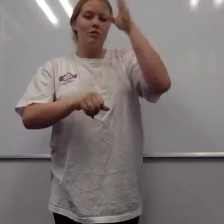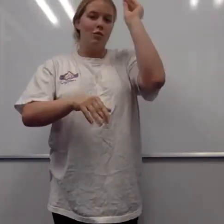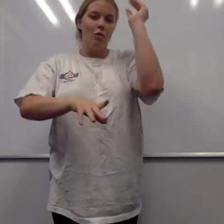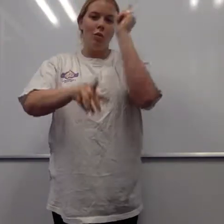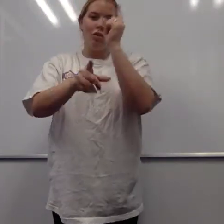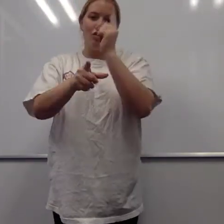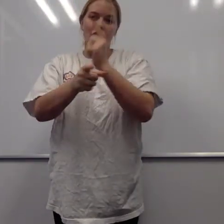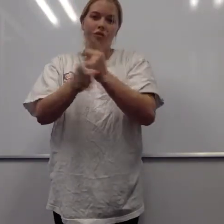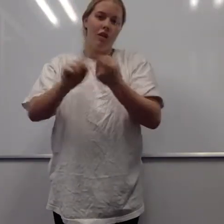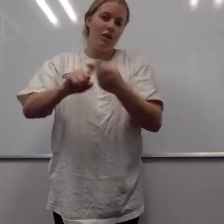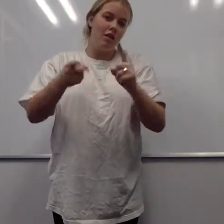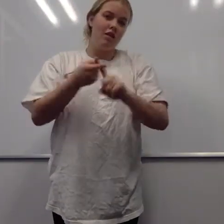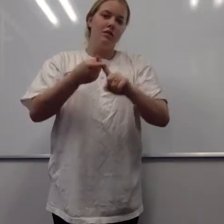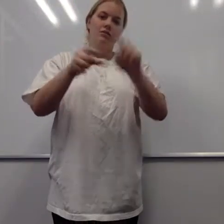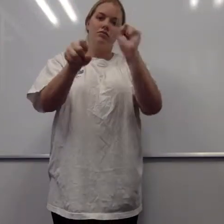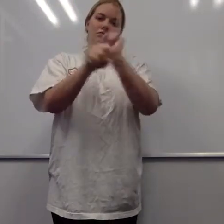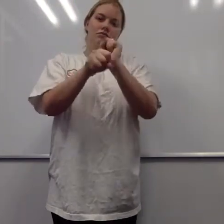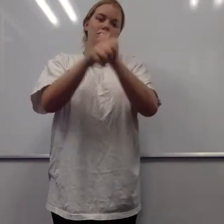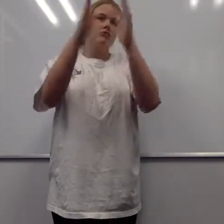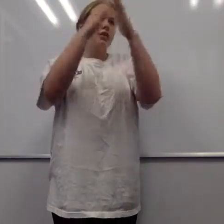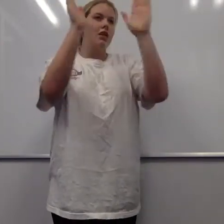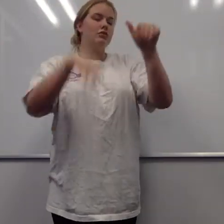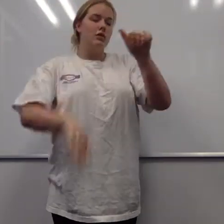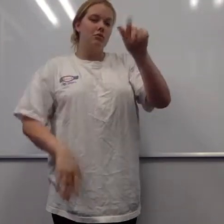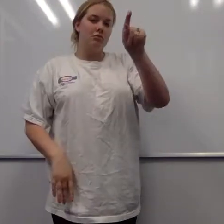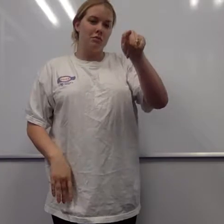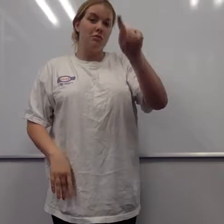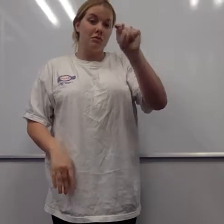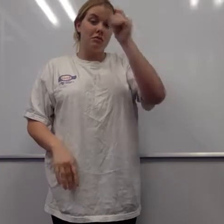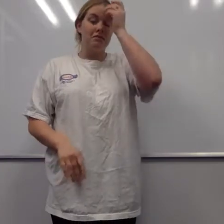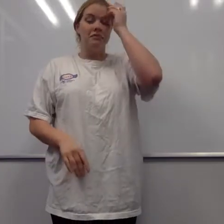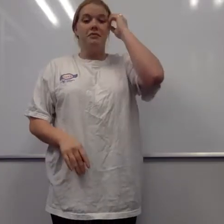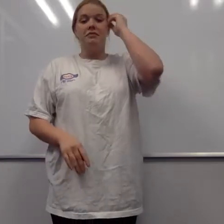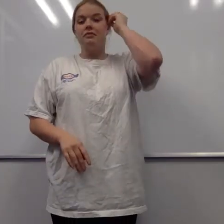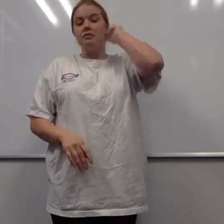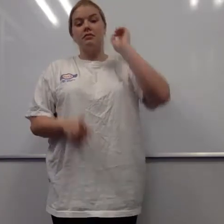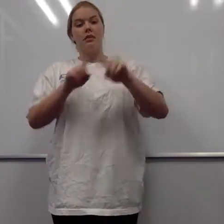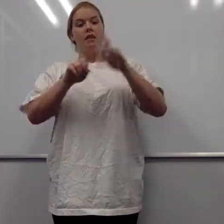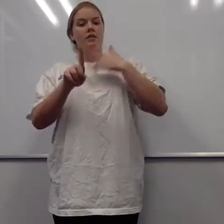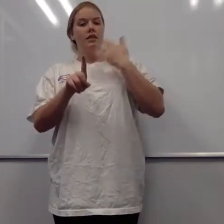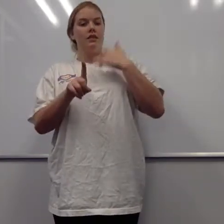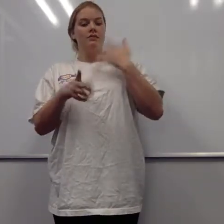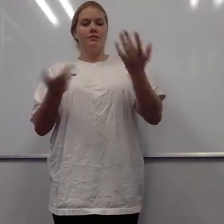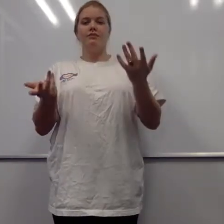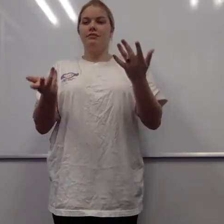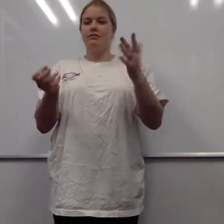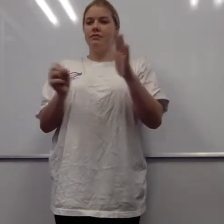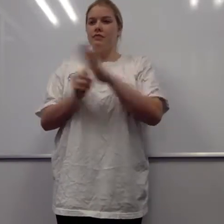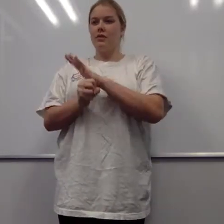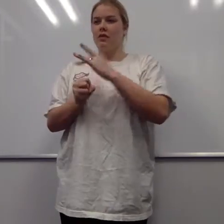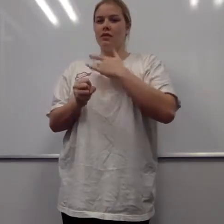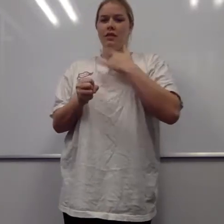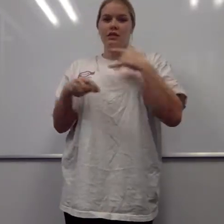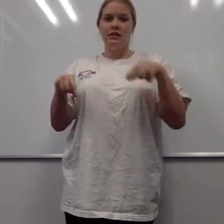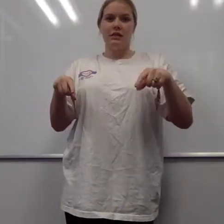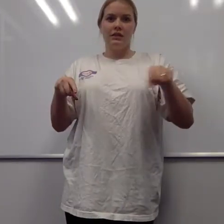apartment. But instead of ever feeling fulfilled, I felt anxious and adrift. And